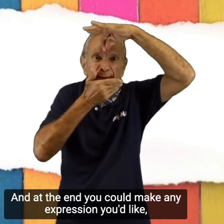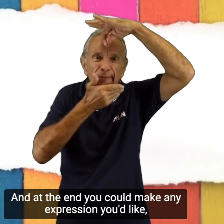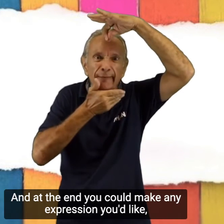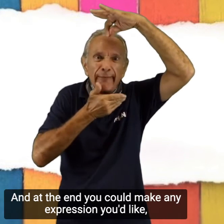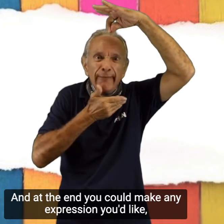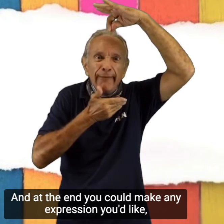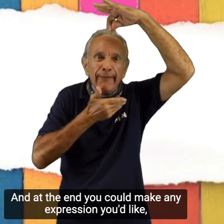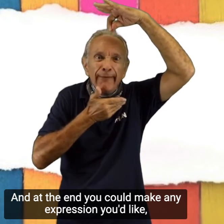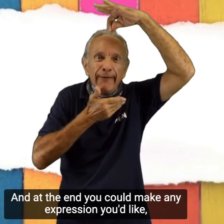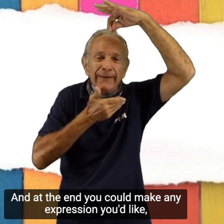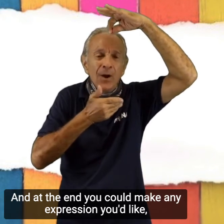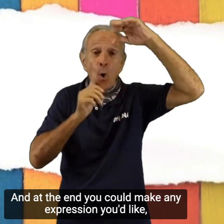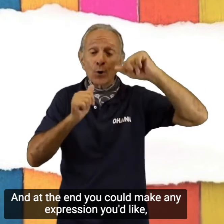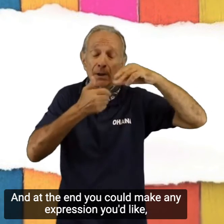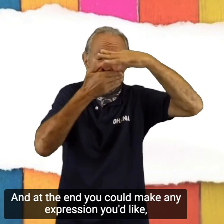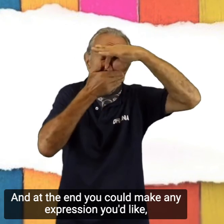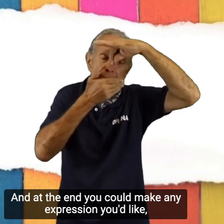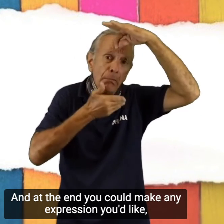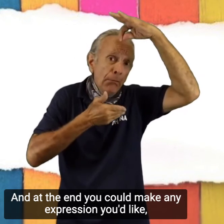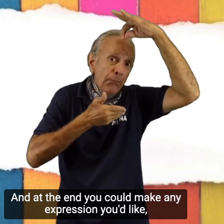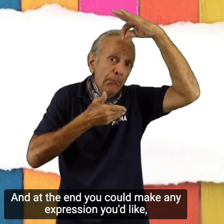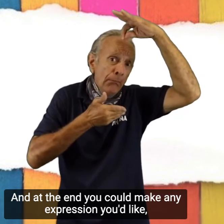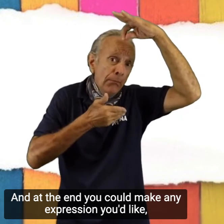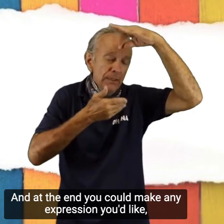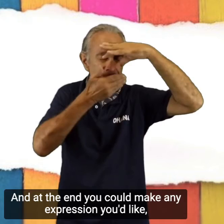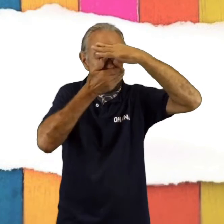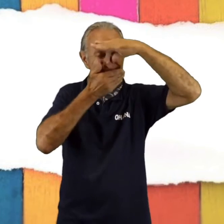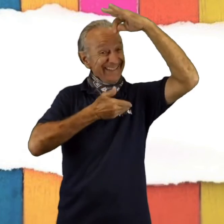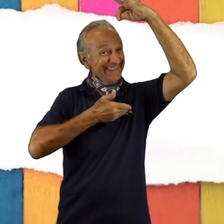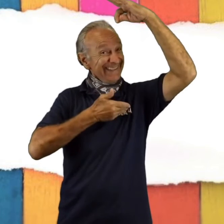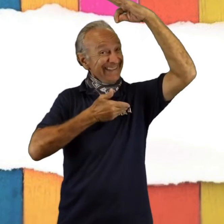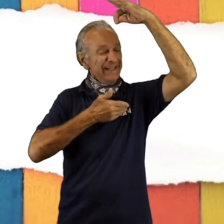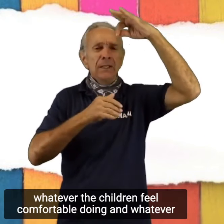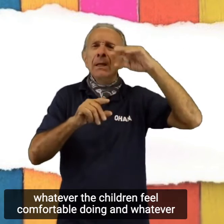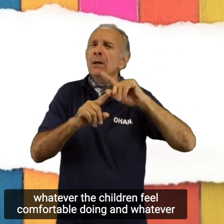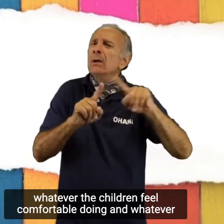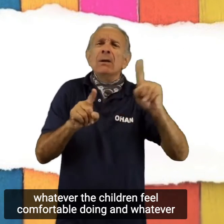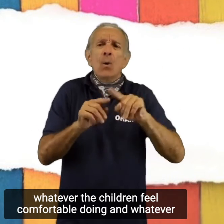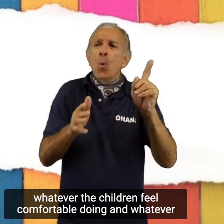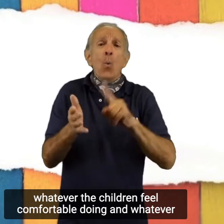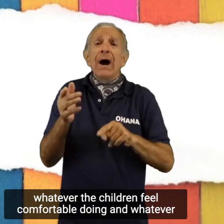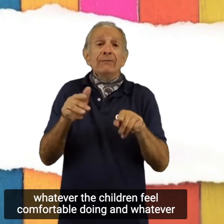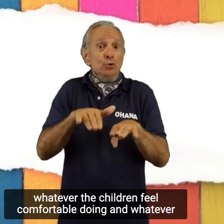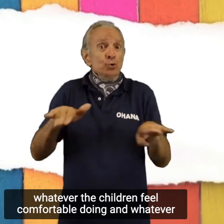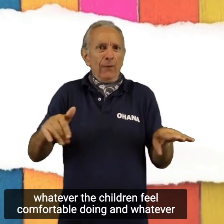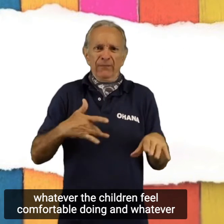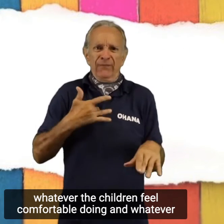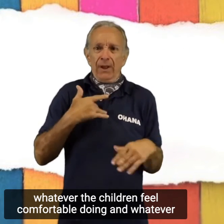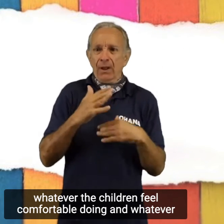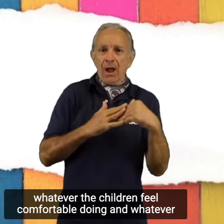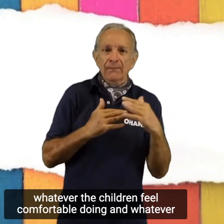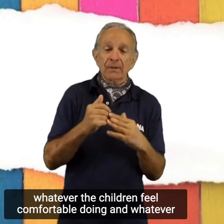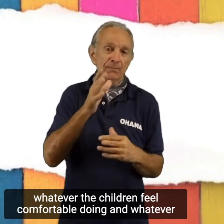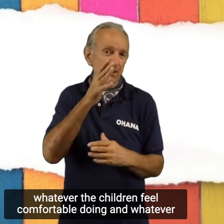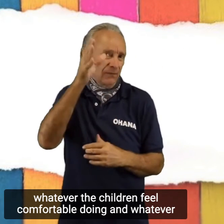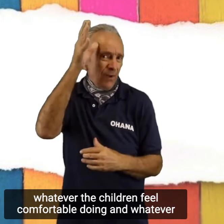the end, you could make any expression you'd like. Whatever the children feel comfortable doing and whatever